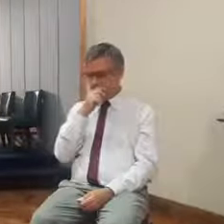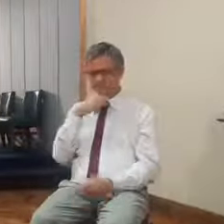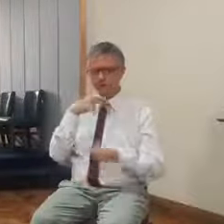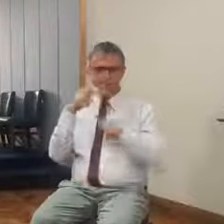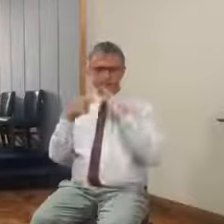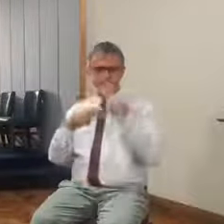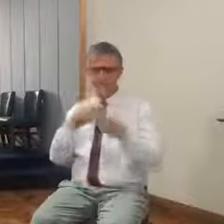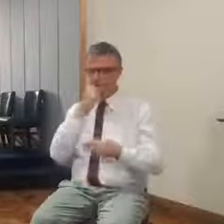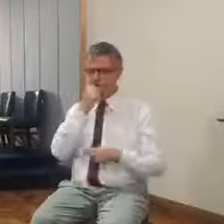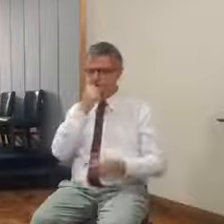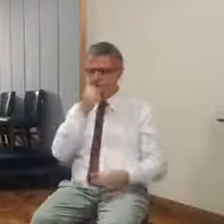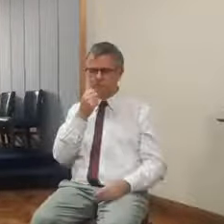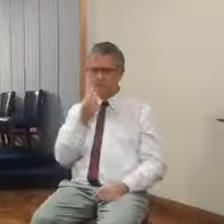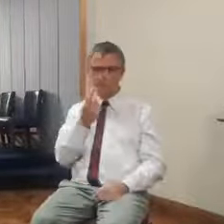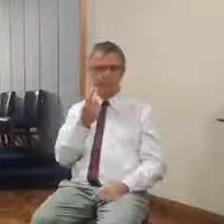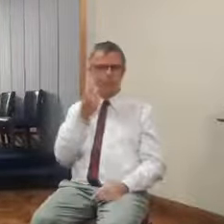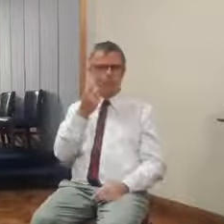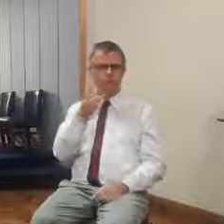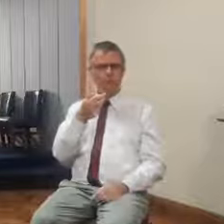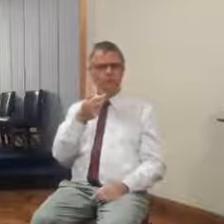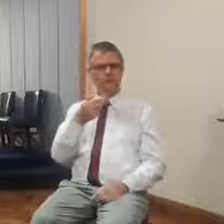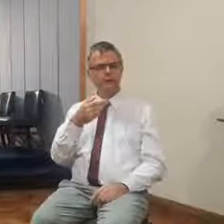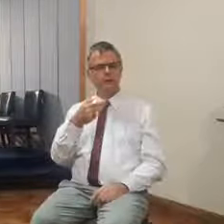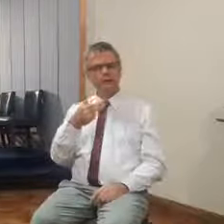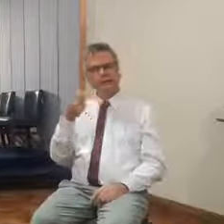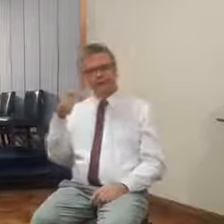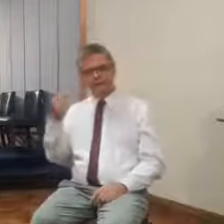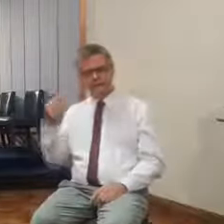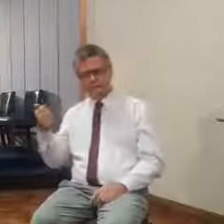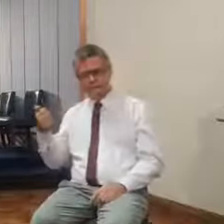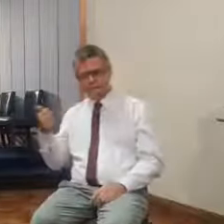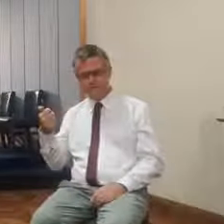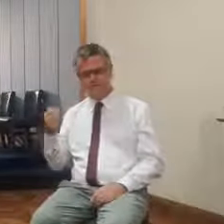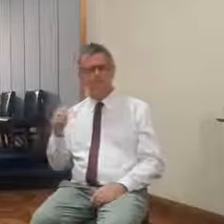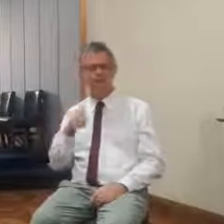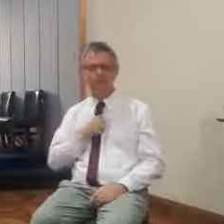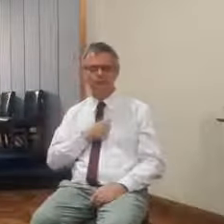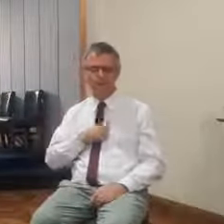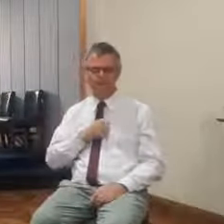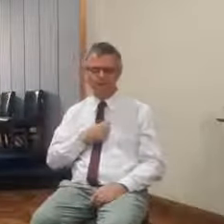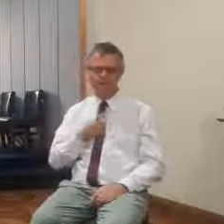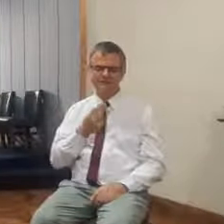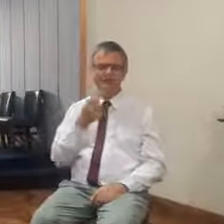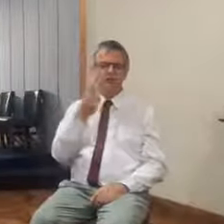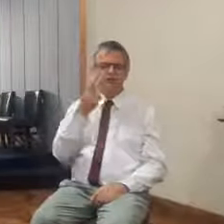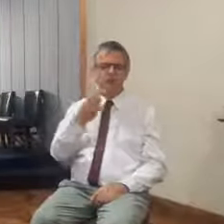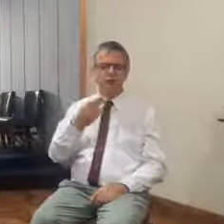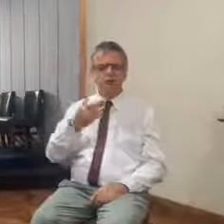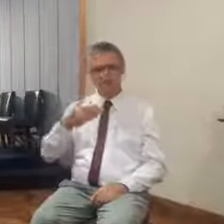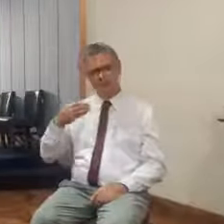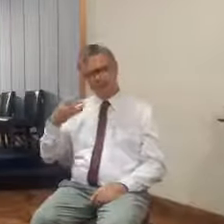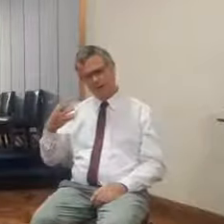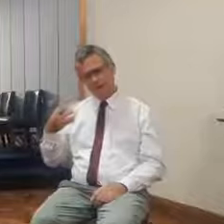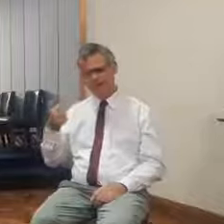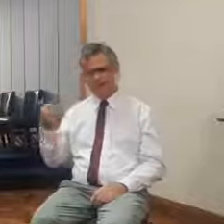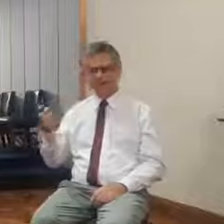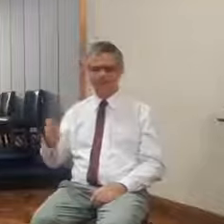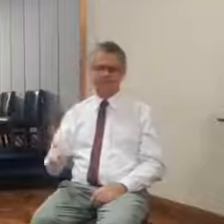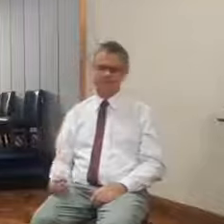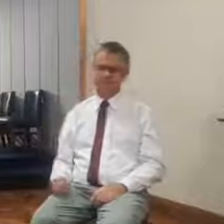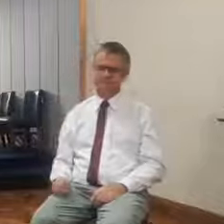Sing again together hymn number 186. Sorry, 296. 296, come